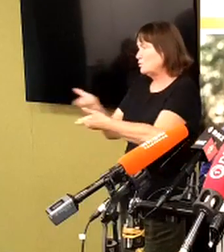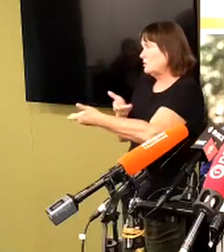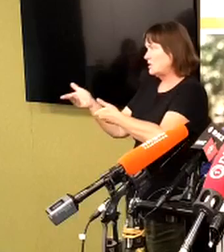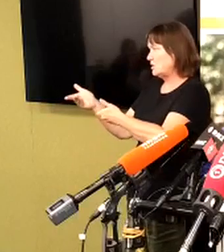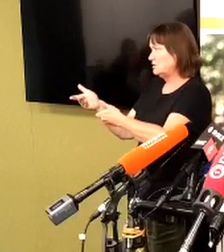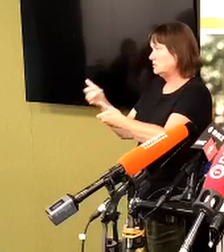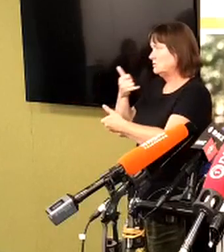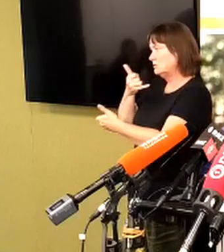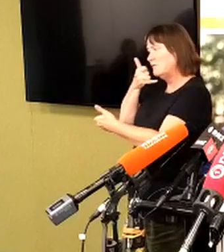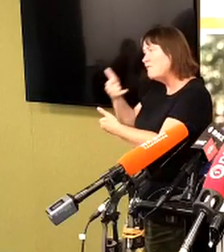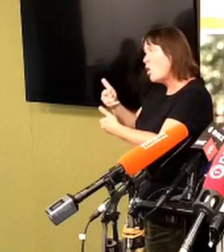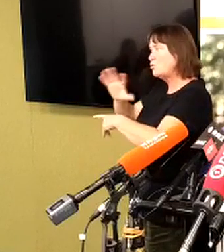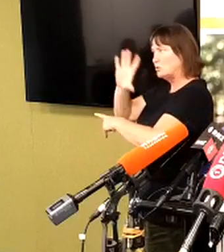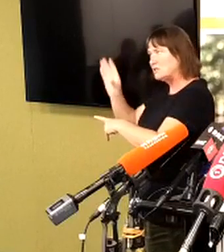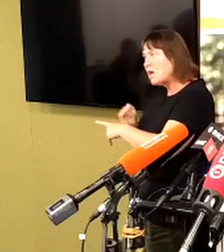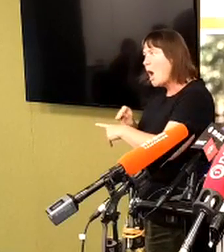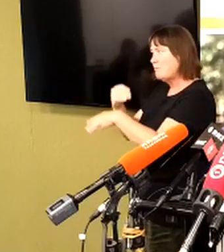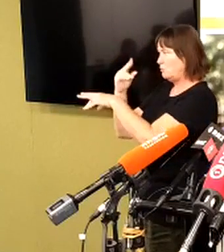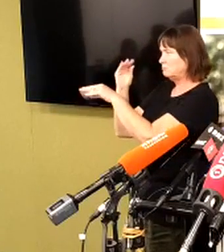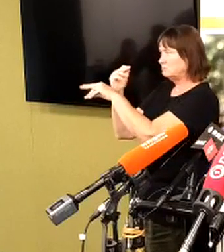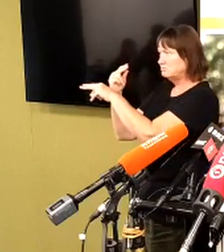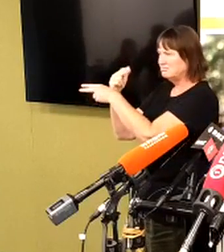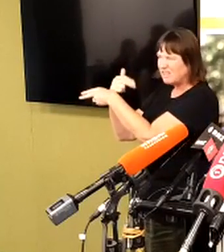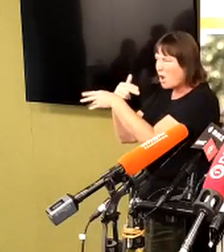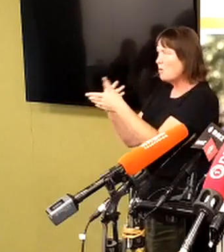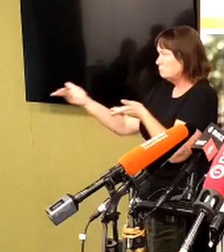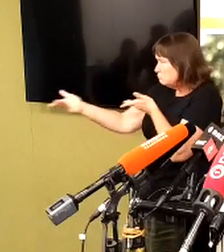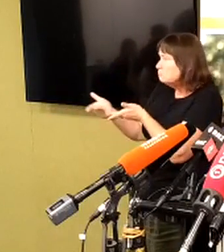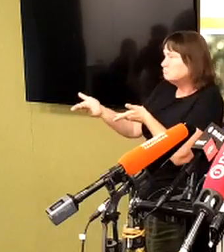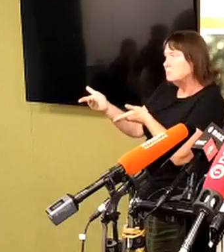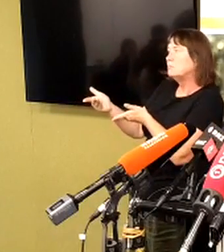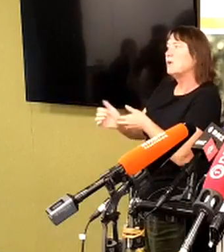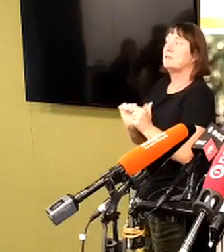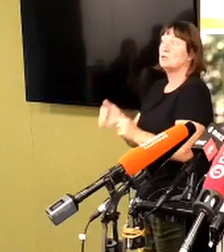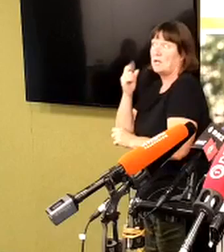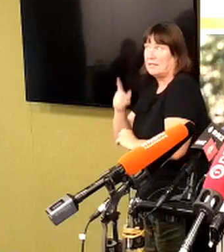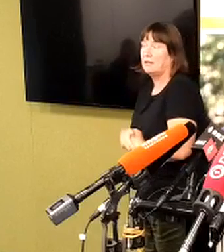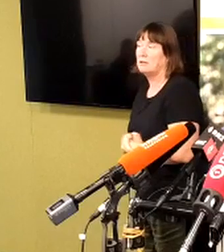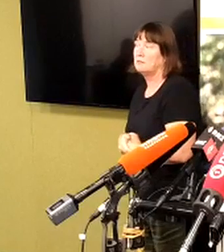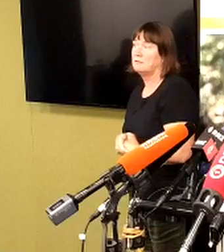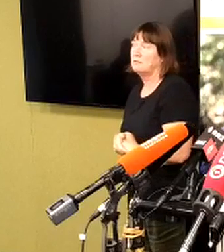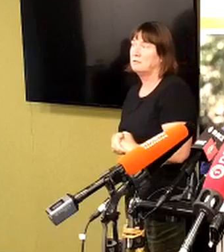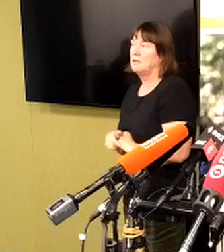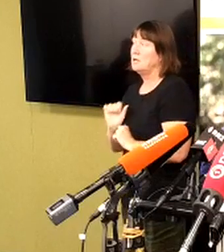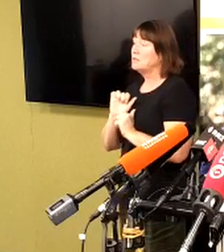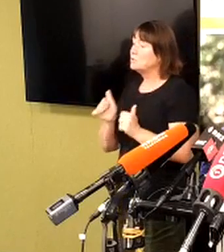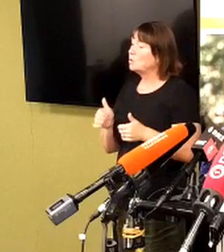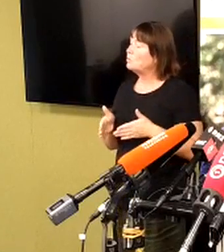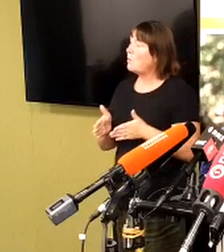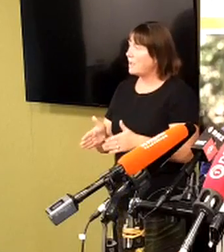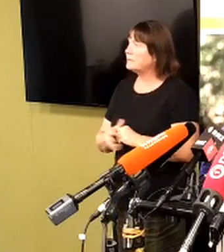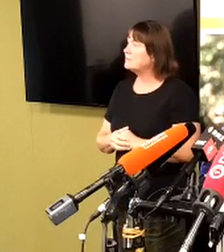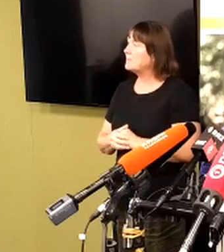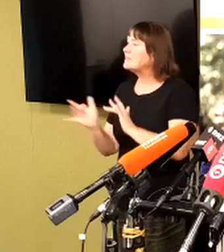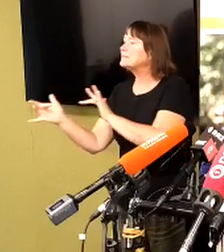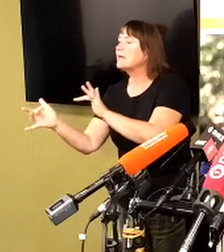so phone or Skype, or video consultations. I think that's a really good idea. And it's a very good way of also just keeping